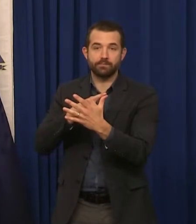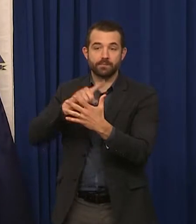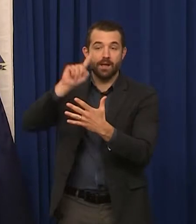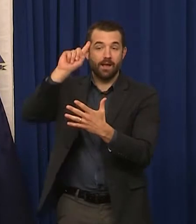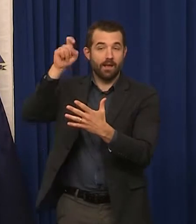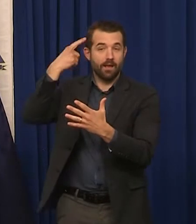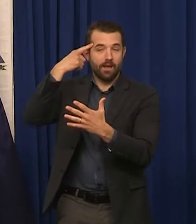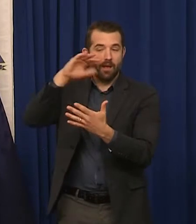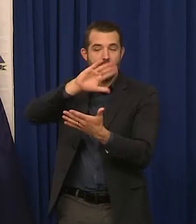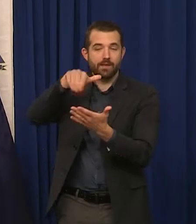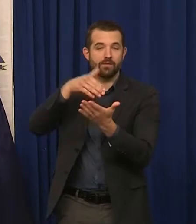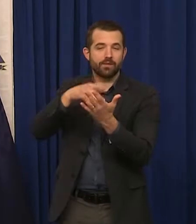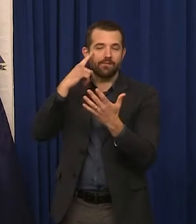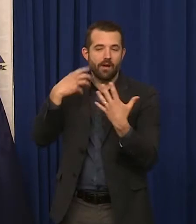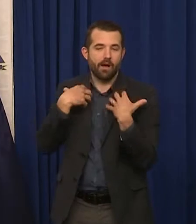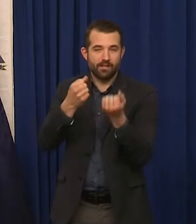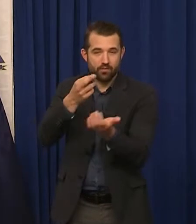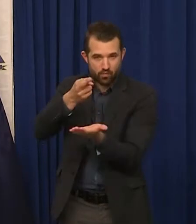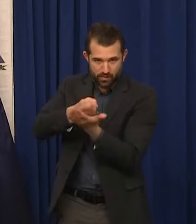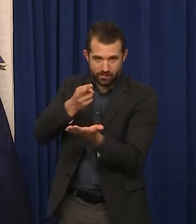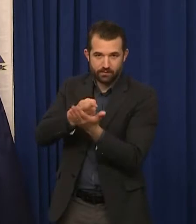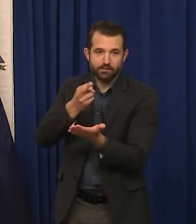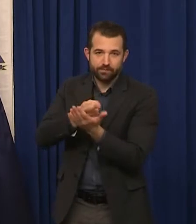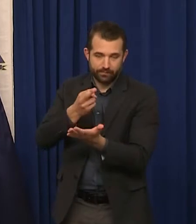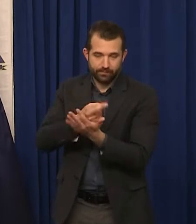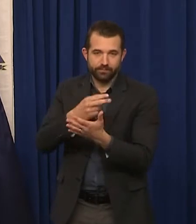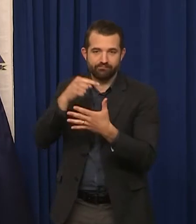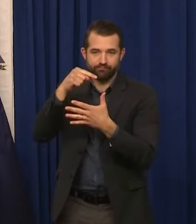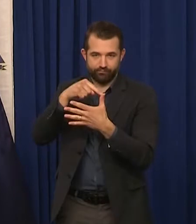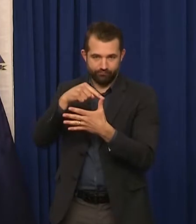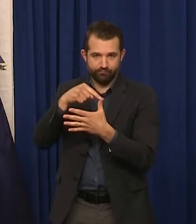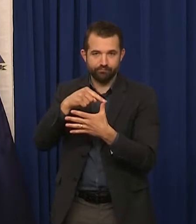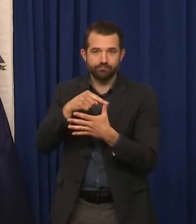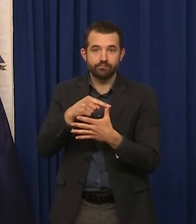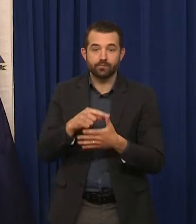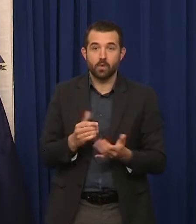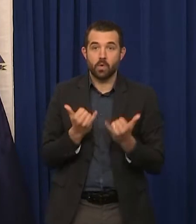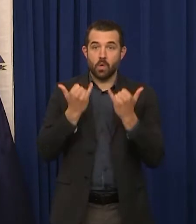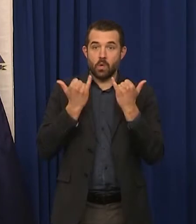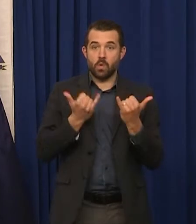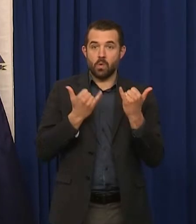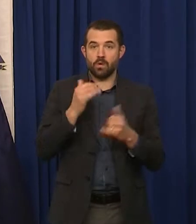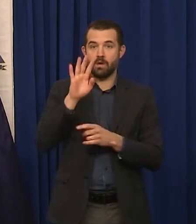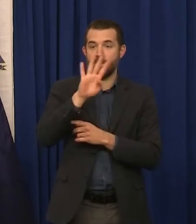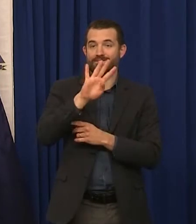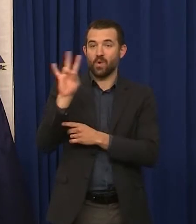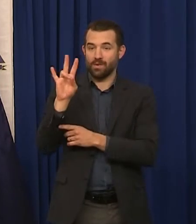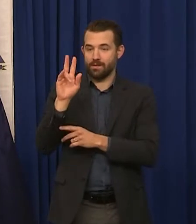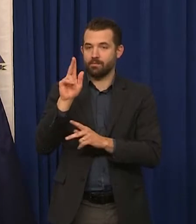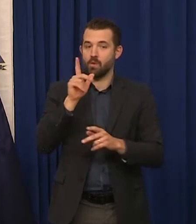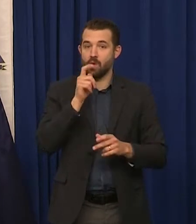Augusta Center for Health and Rehabilitation. At present, there are 47 residents,